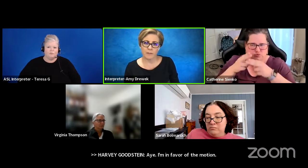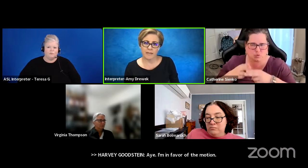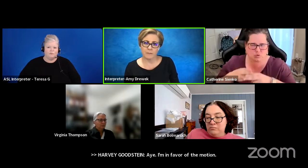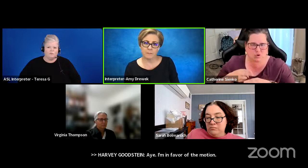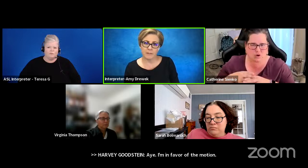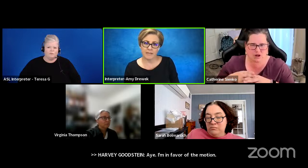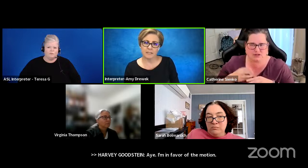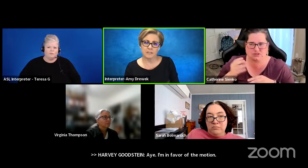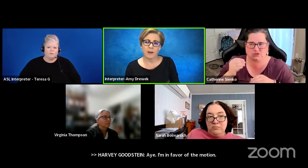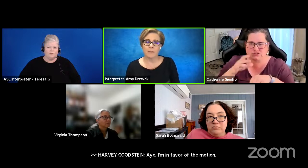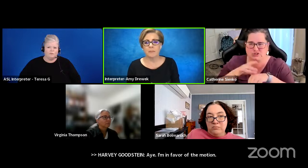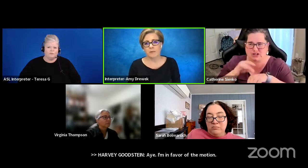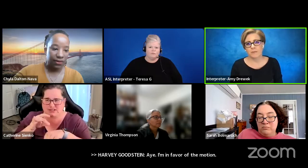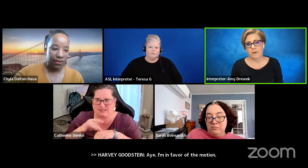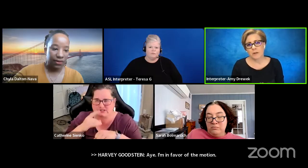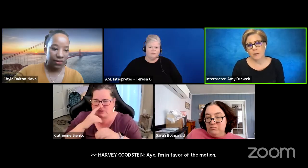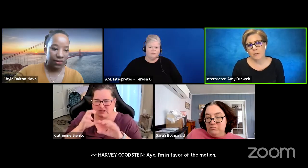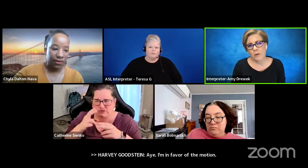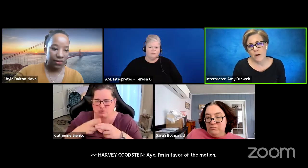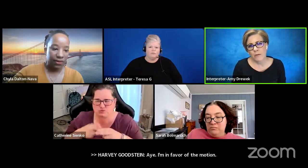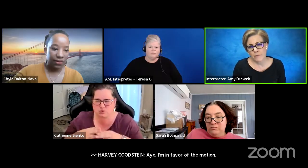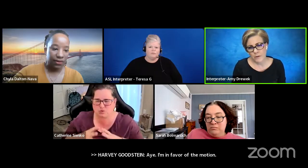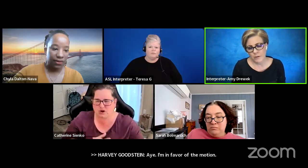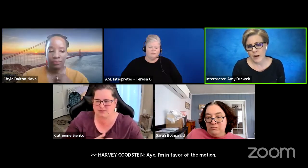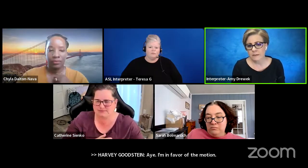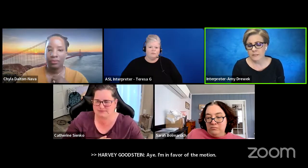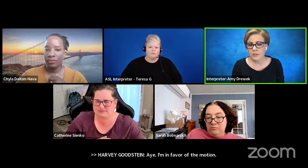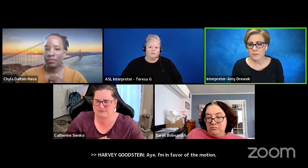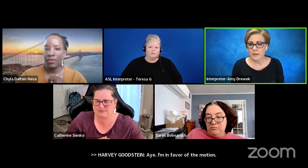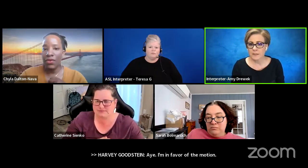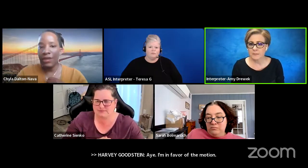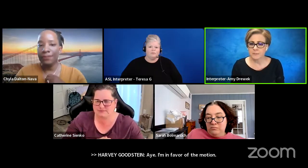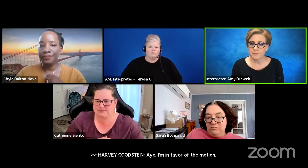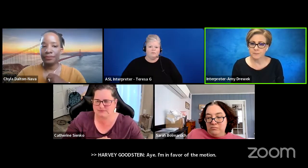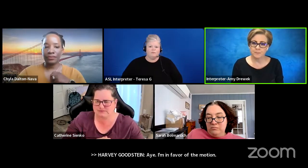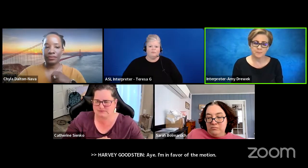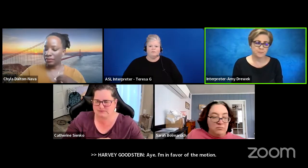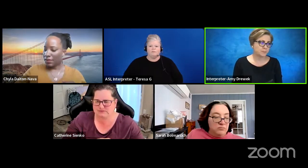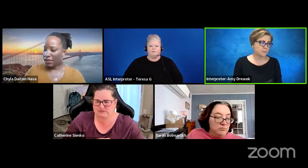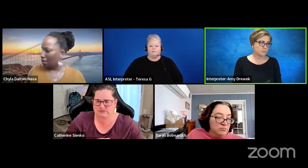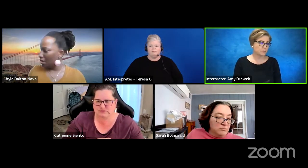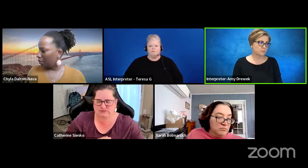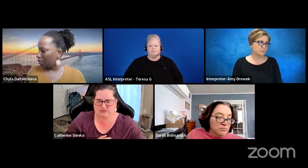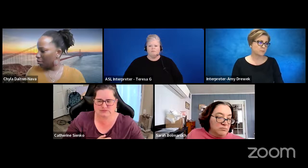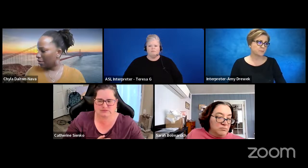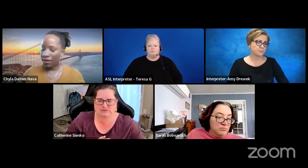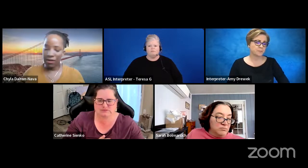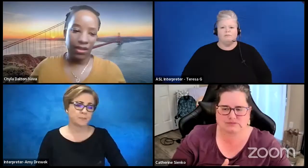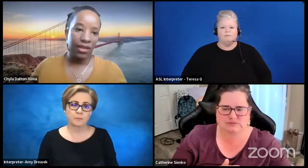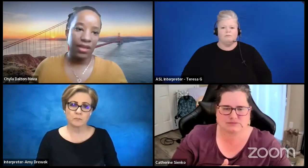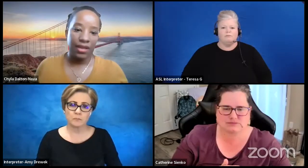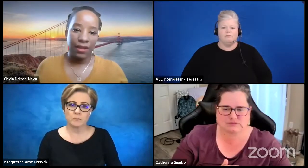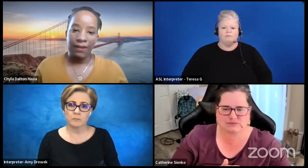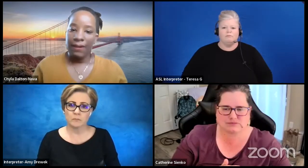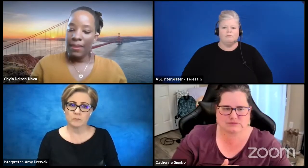correctly documented for the meeting minutes. So I would prefer to do a roll call vote. Kyla, do you mind?